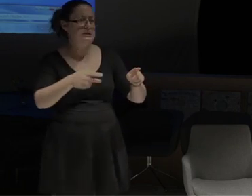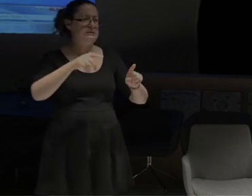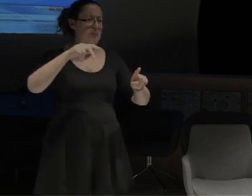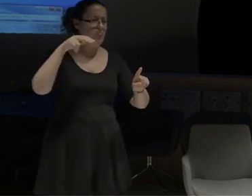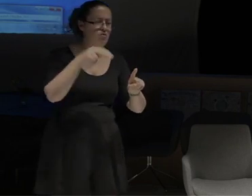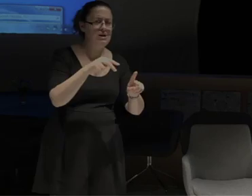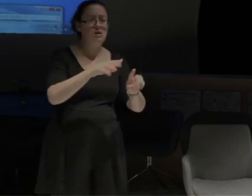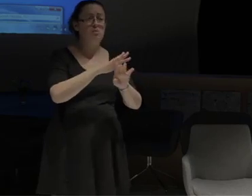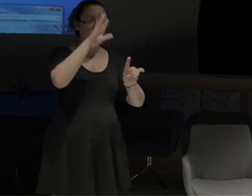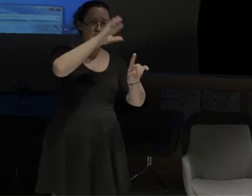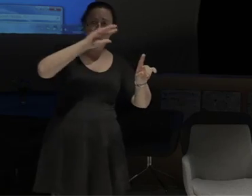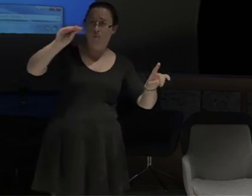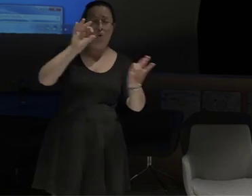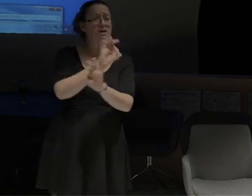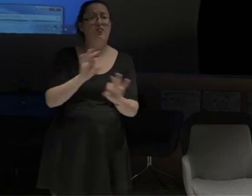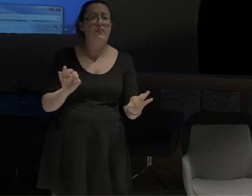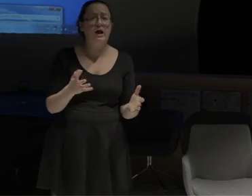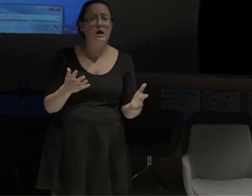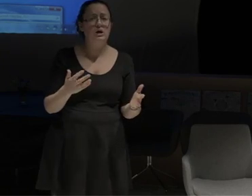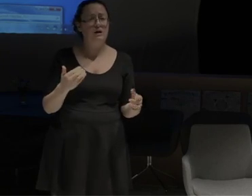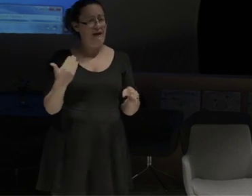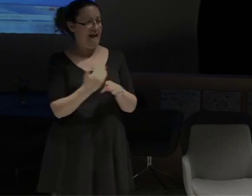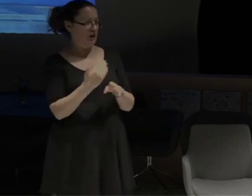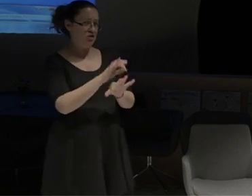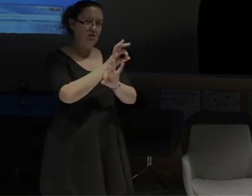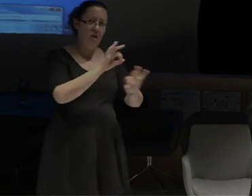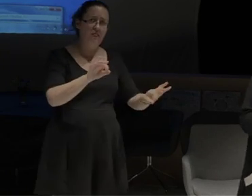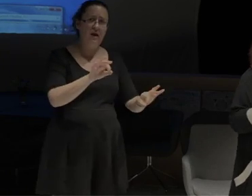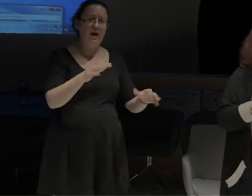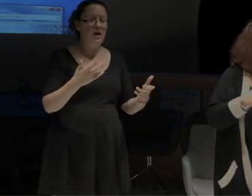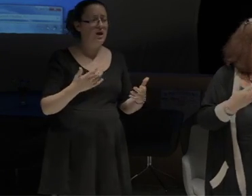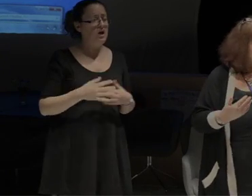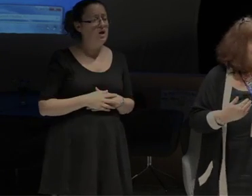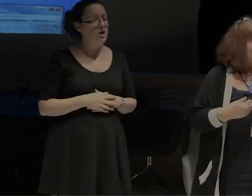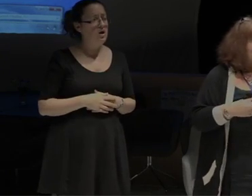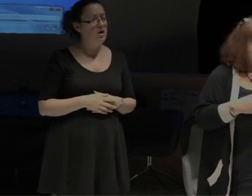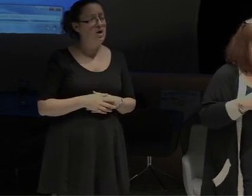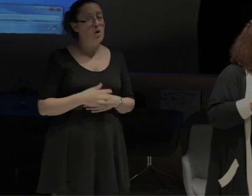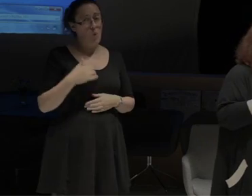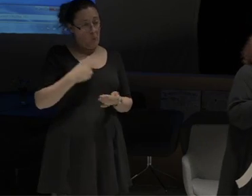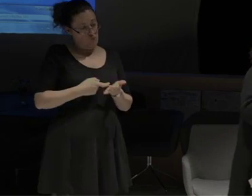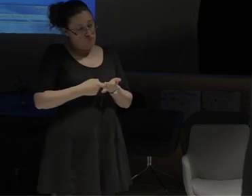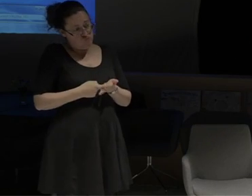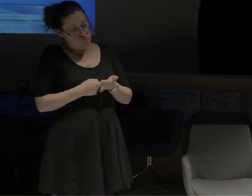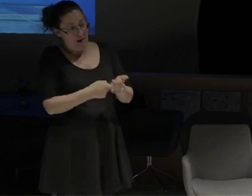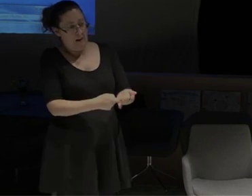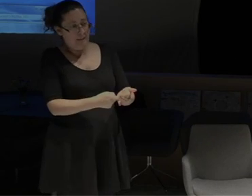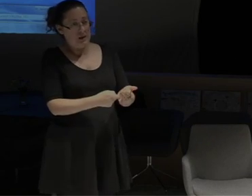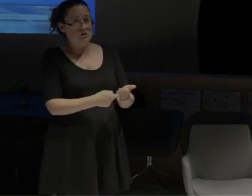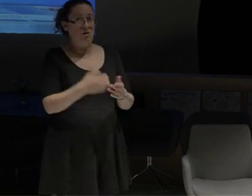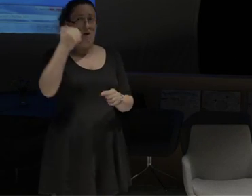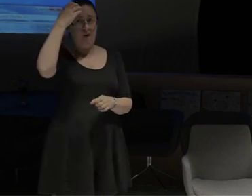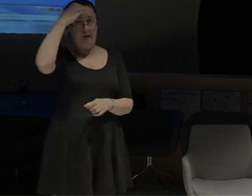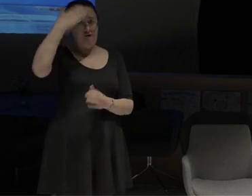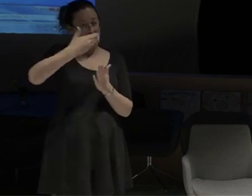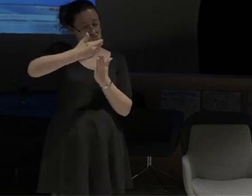and didn't report it, didn't do something about it. We've made it through our recommendations into government reports